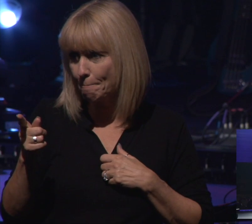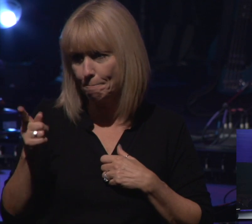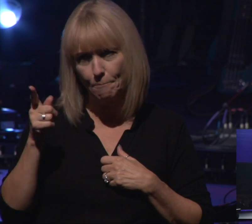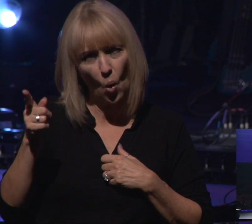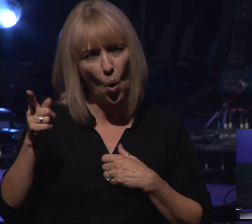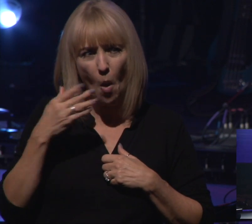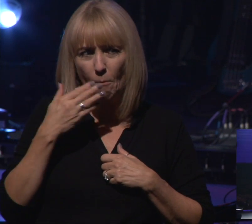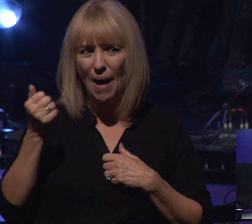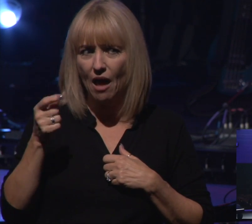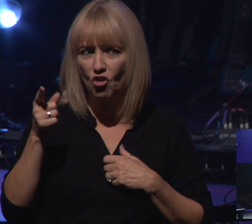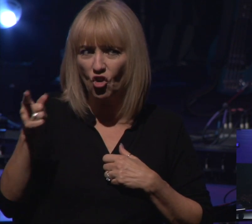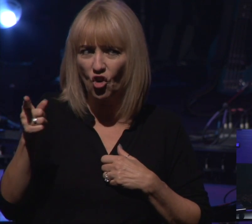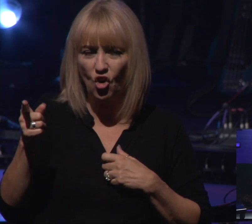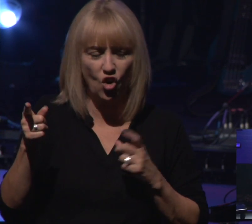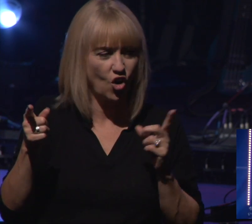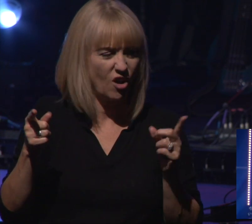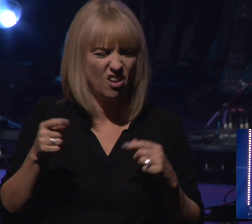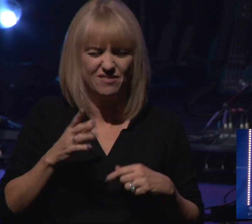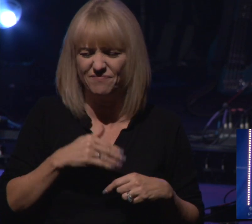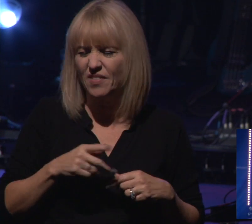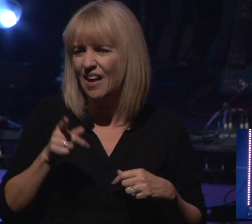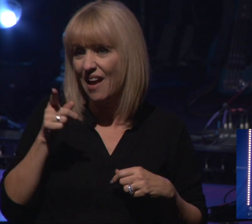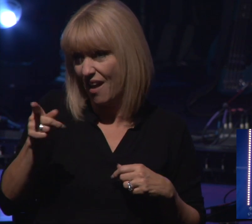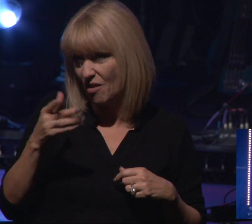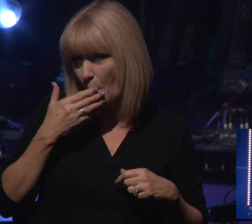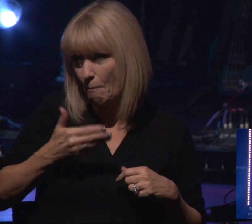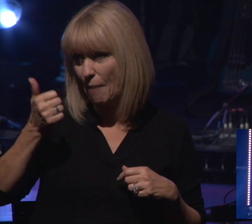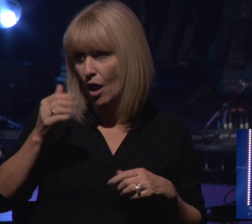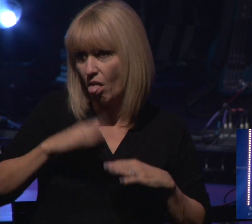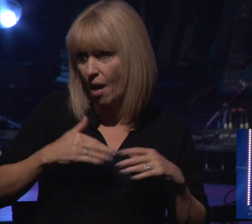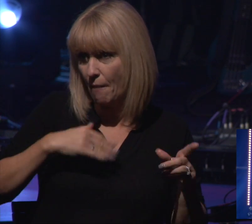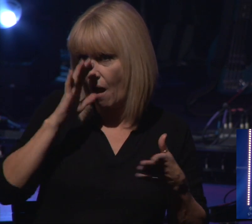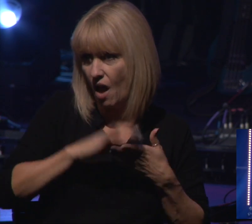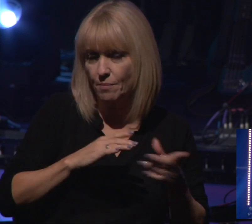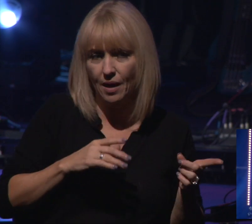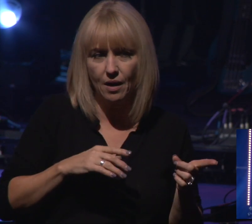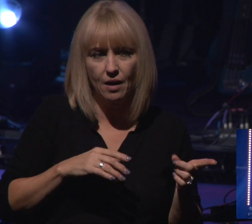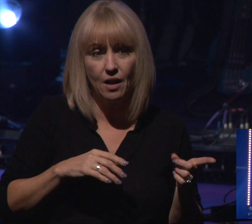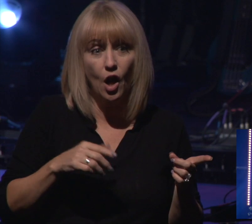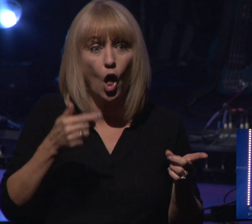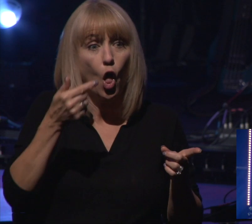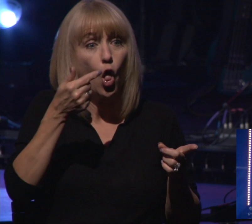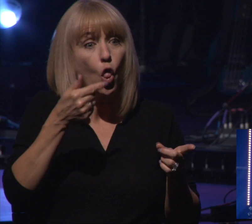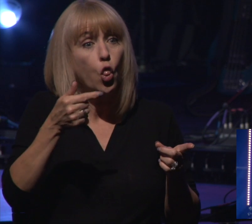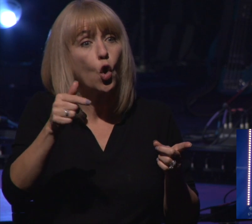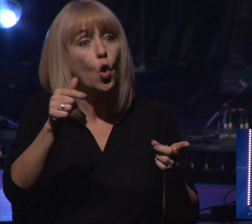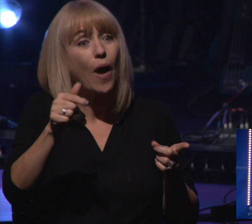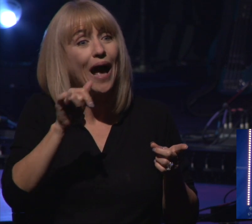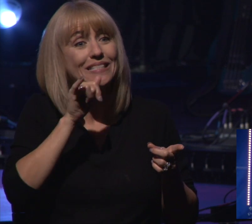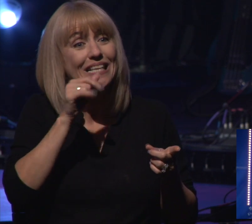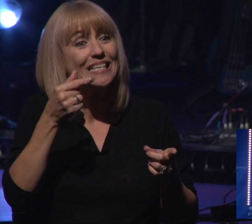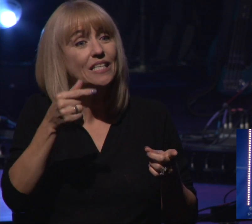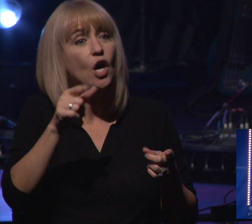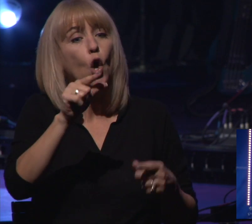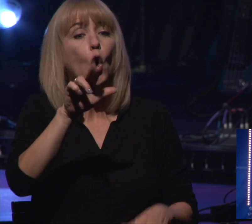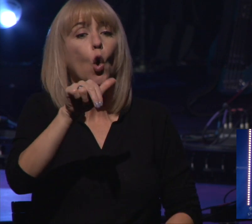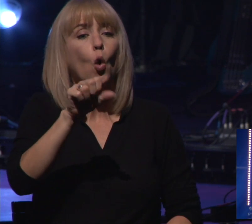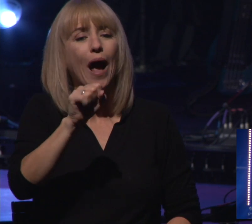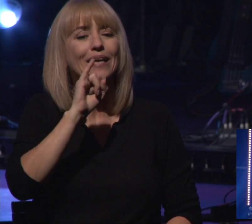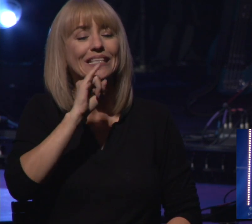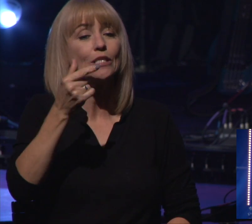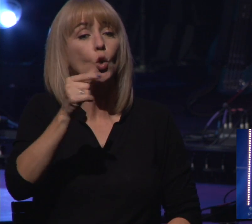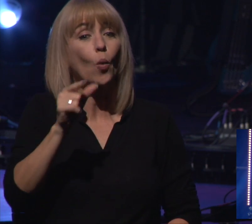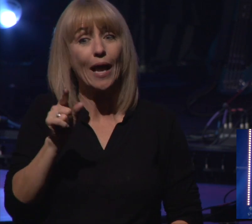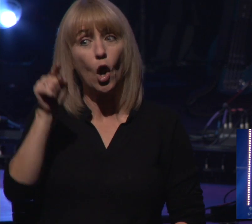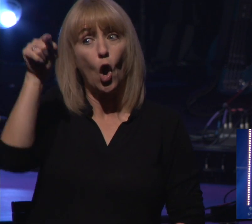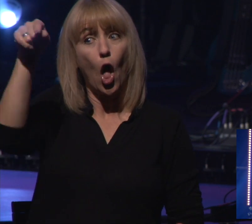it would be so much better. I say the grass is not greener on the other side of the fence. The grass is greener where you water it.